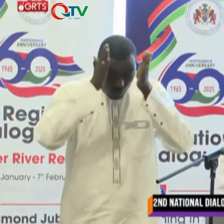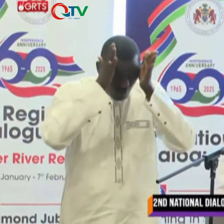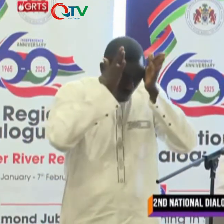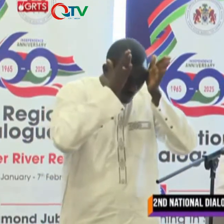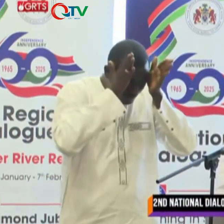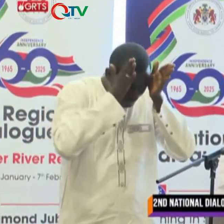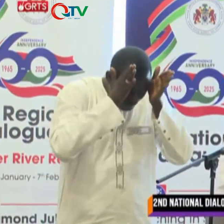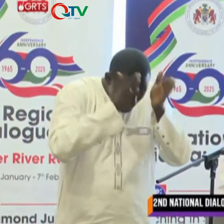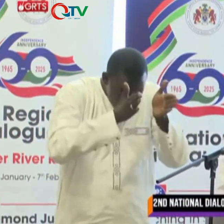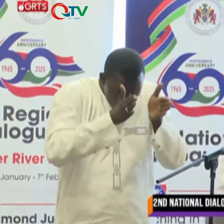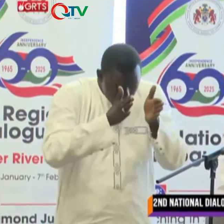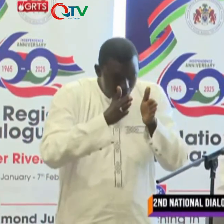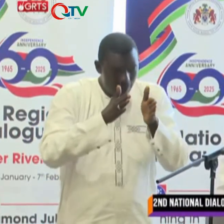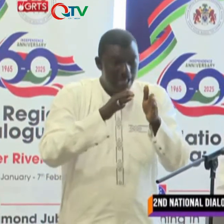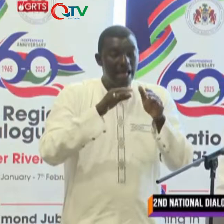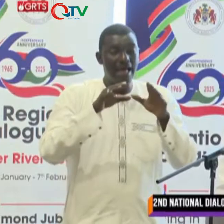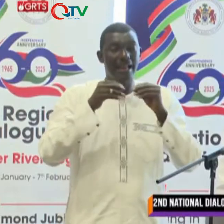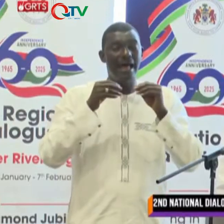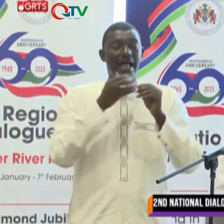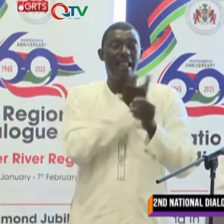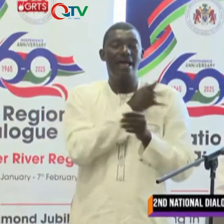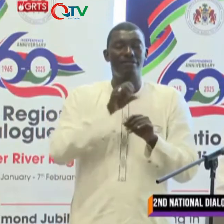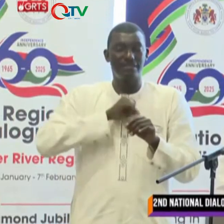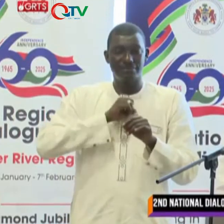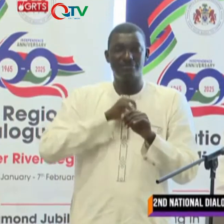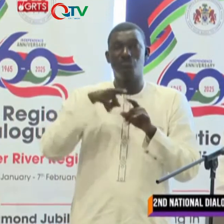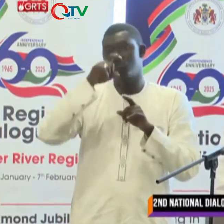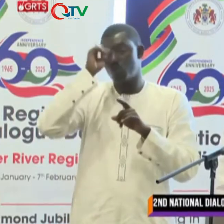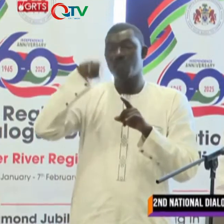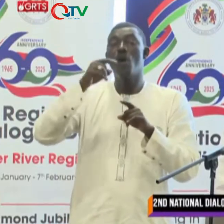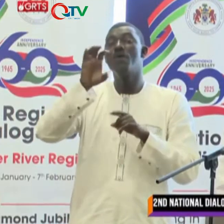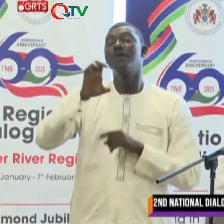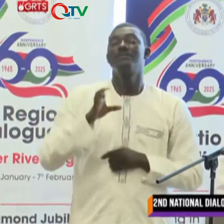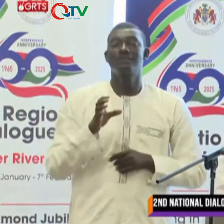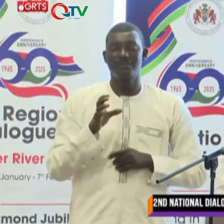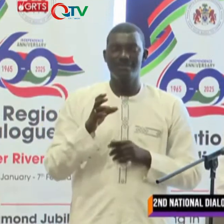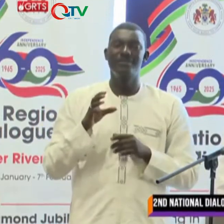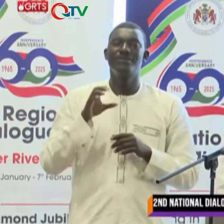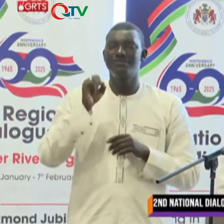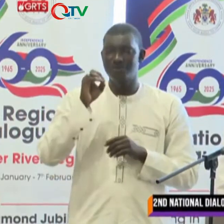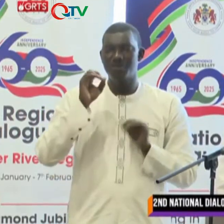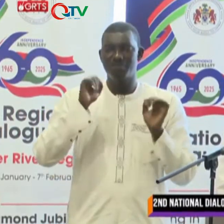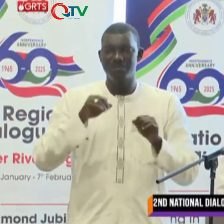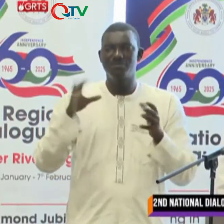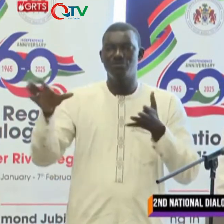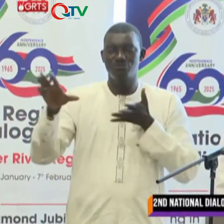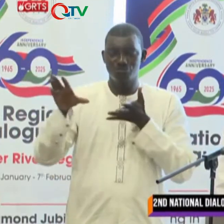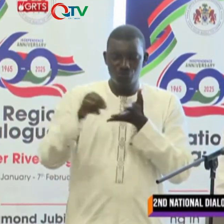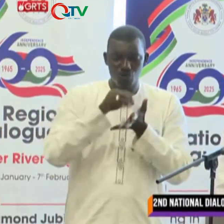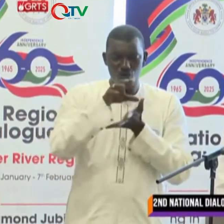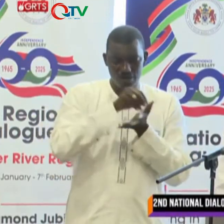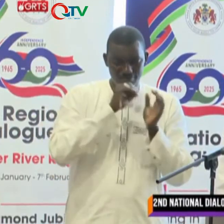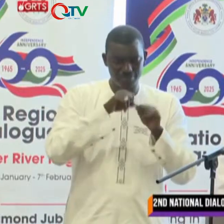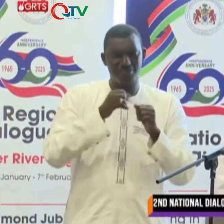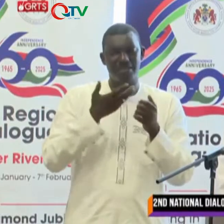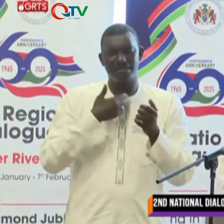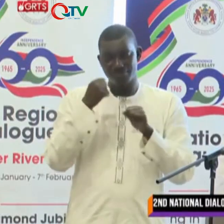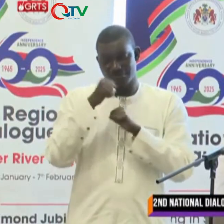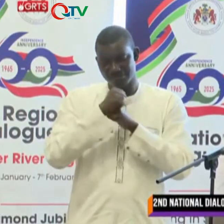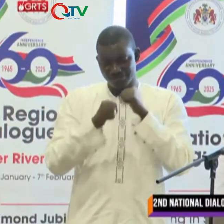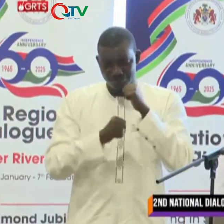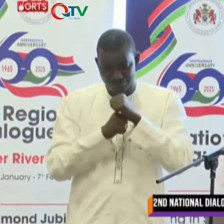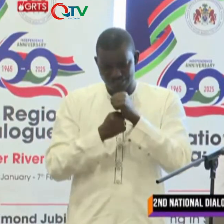in service to the country so that collectively we can guarantee the sustainability of what has been